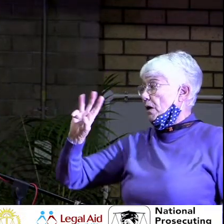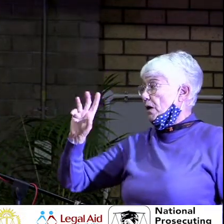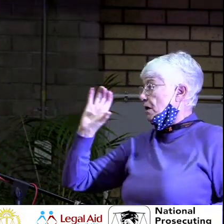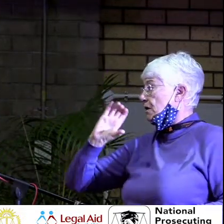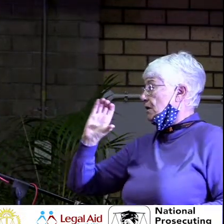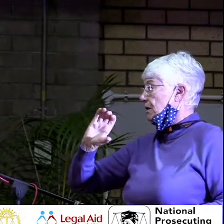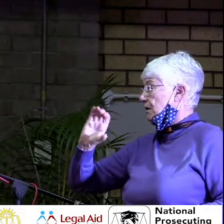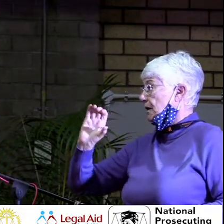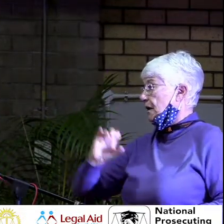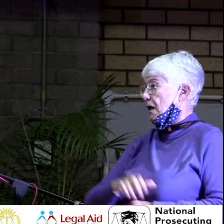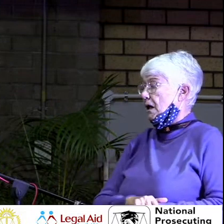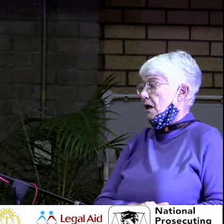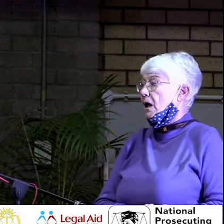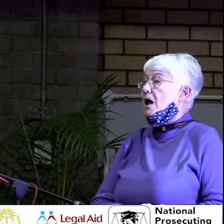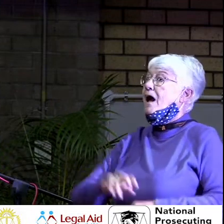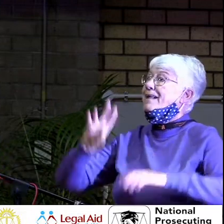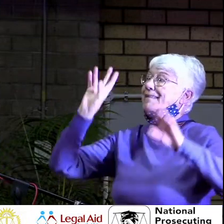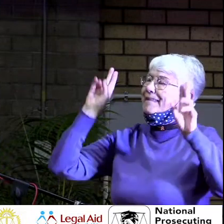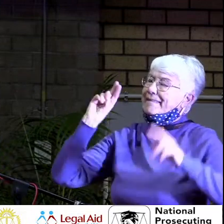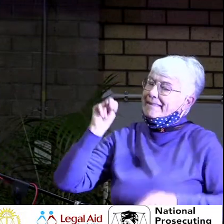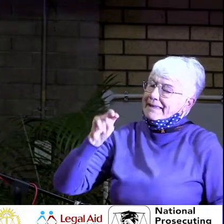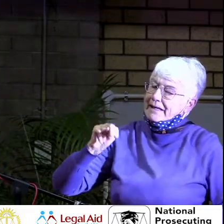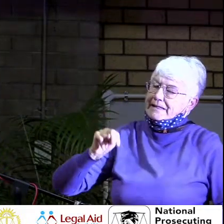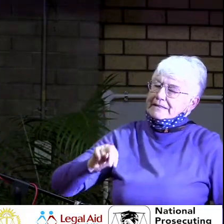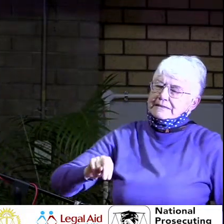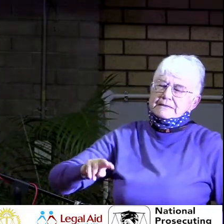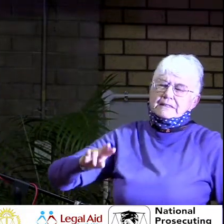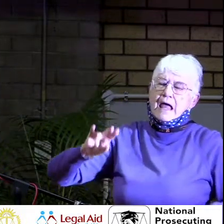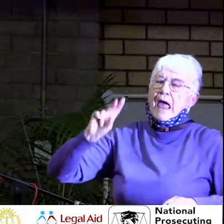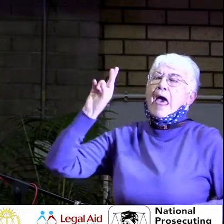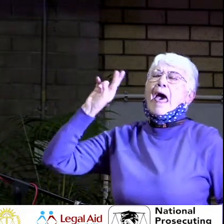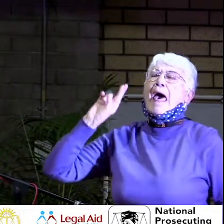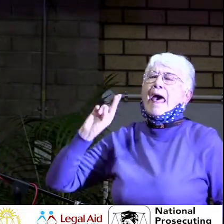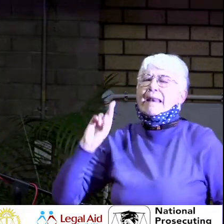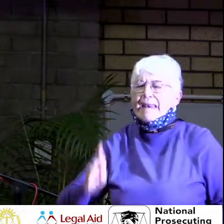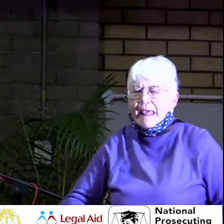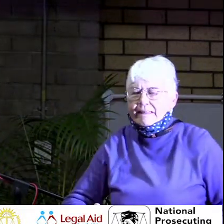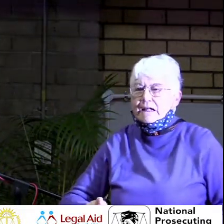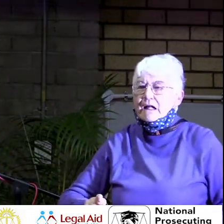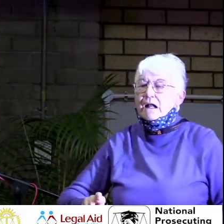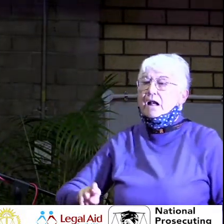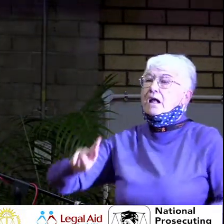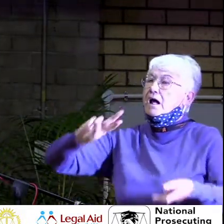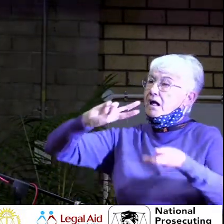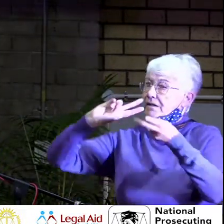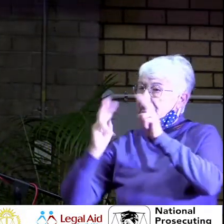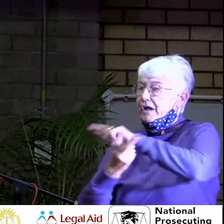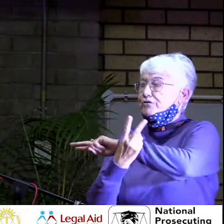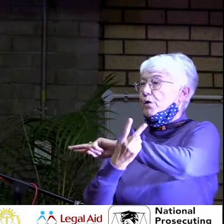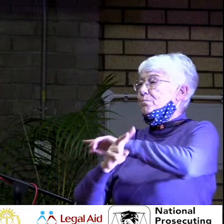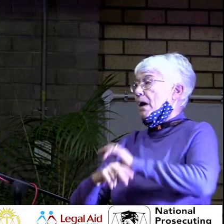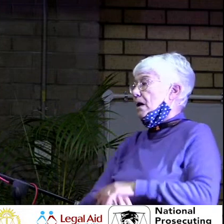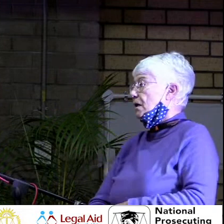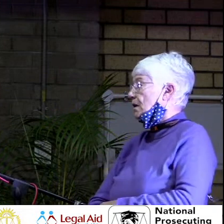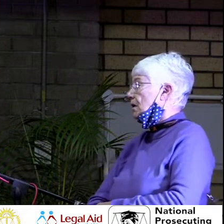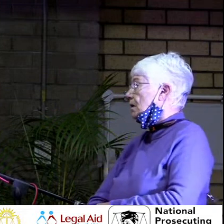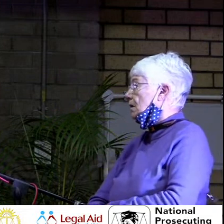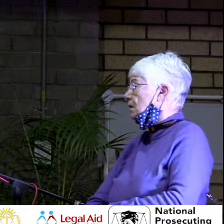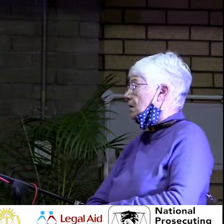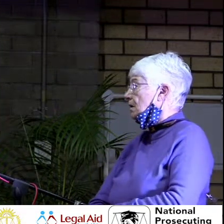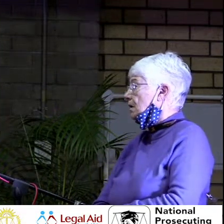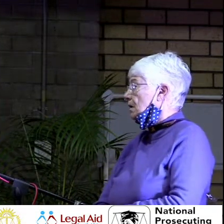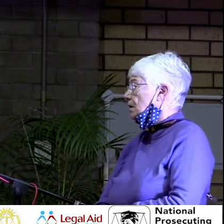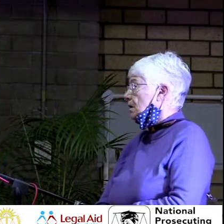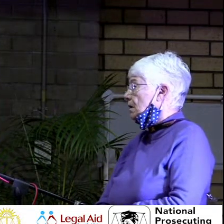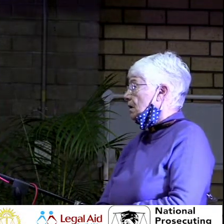economic transformation? Let me inform you that that specific voice note that was filtered through the Eastern